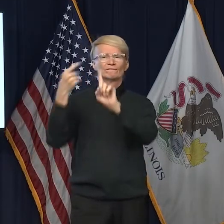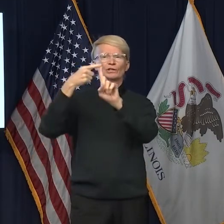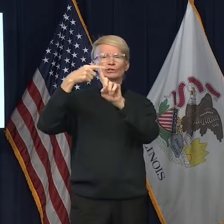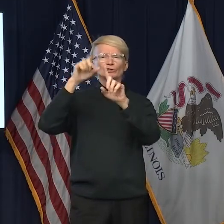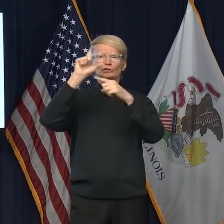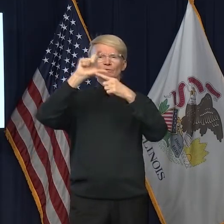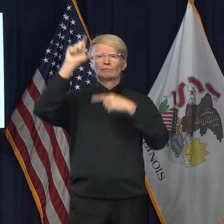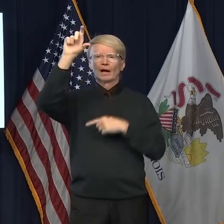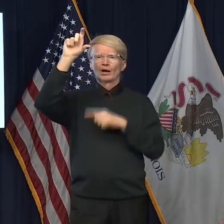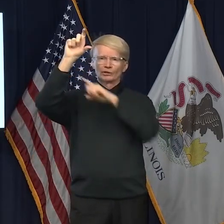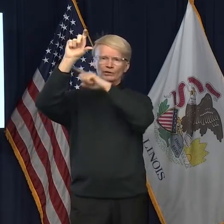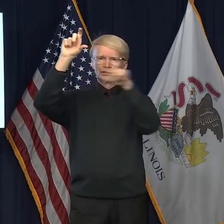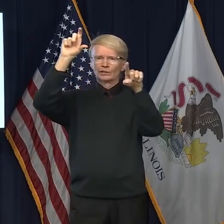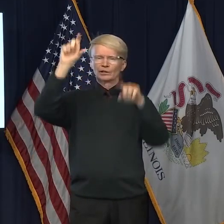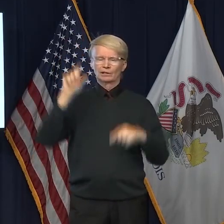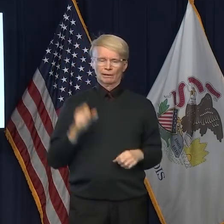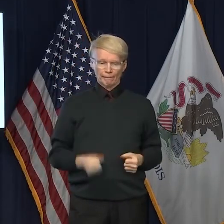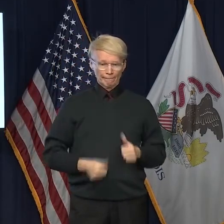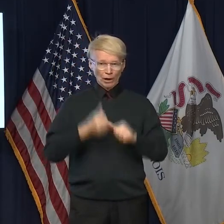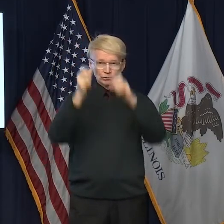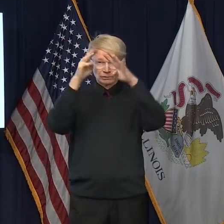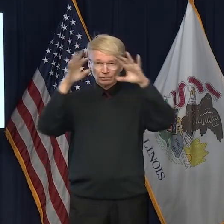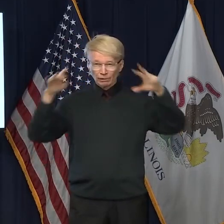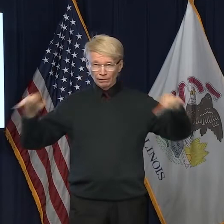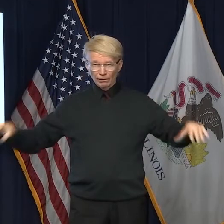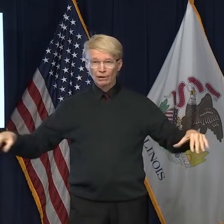vast majority of what will occur in